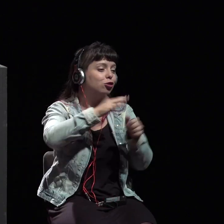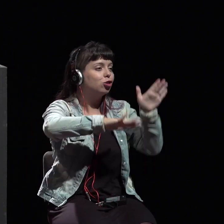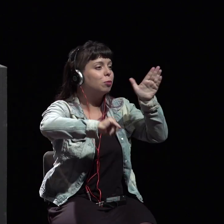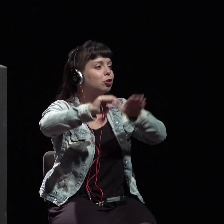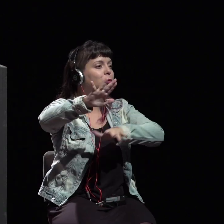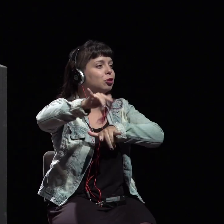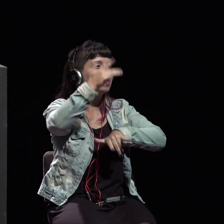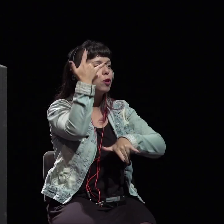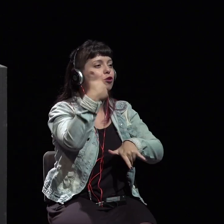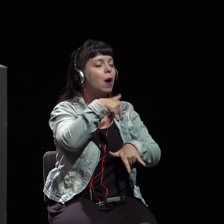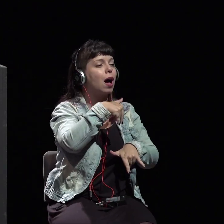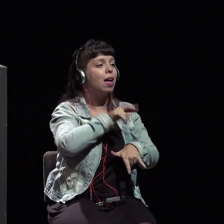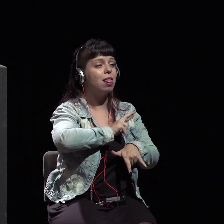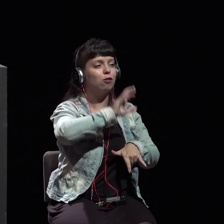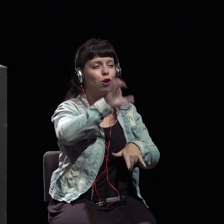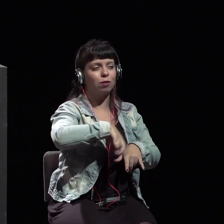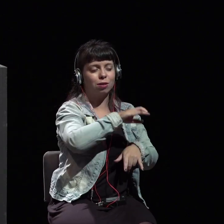deeds.